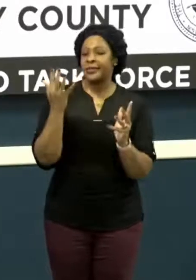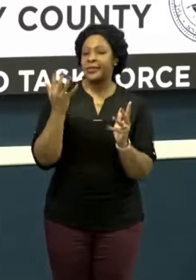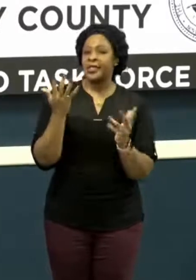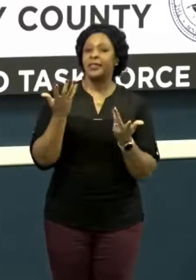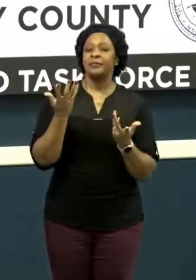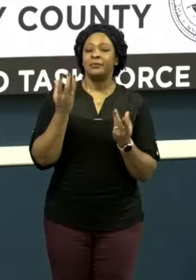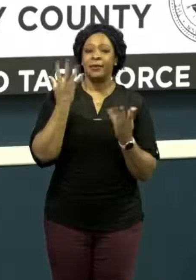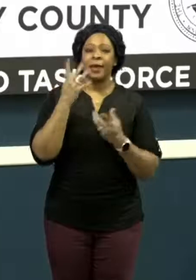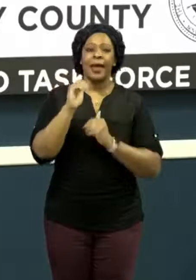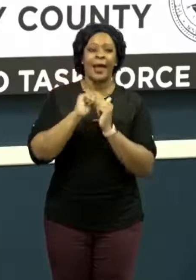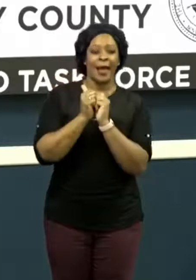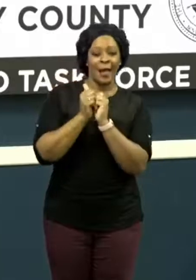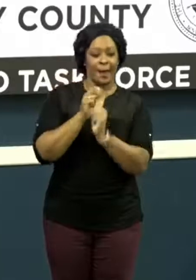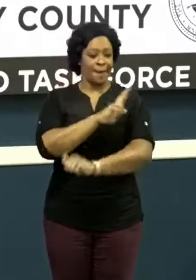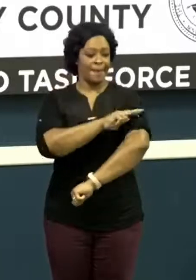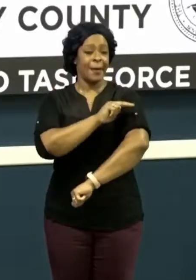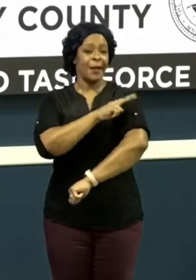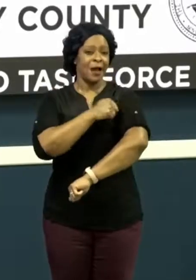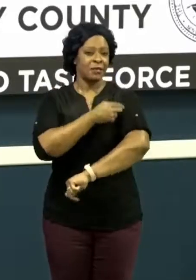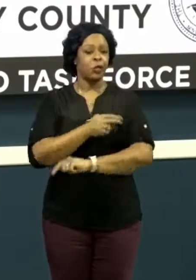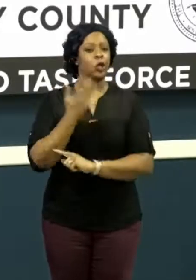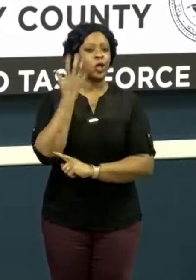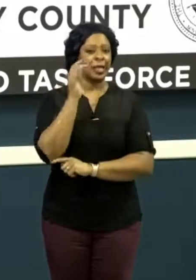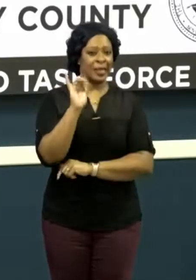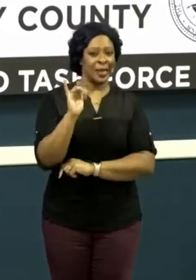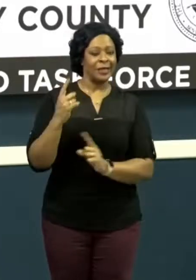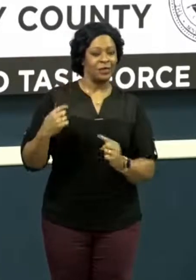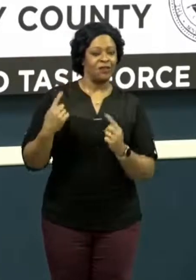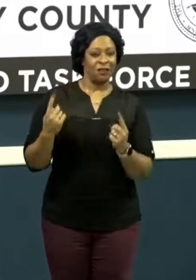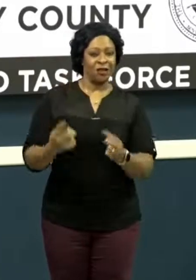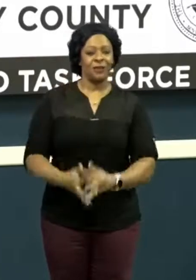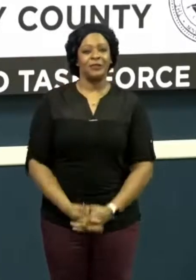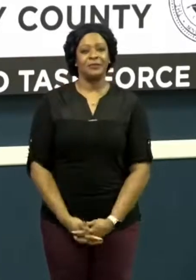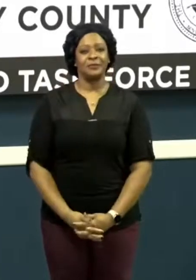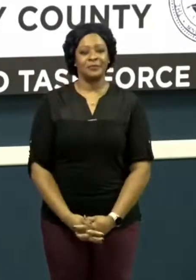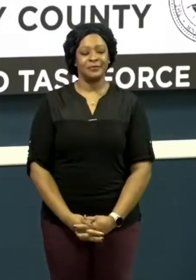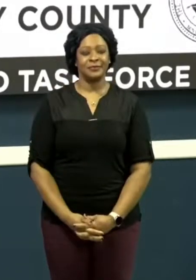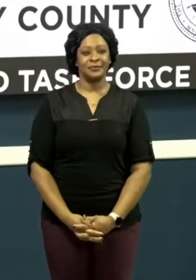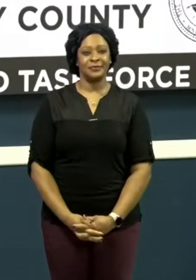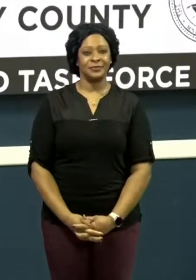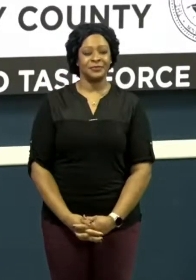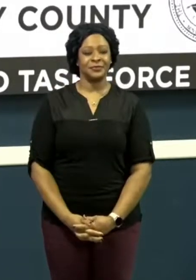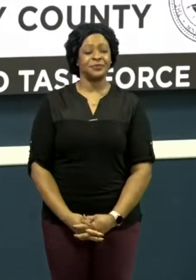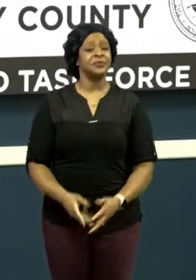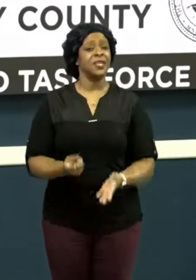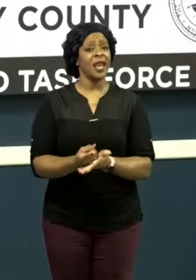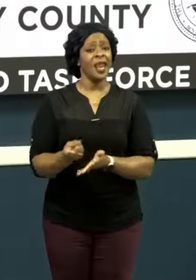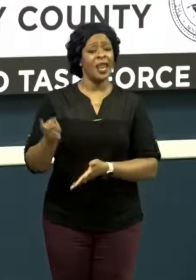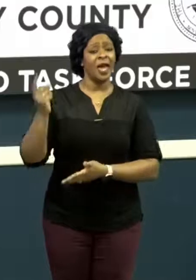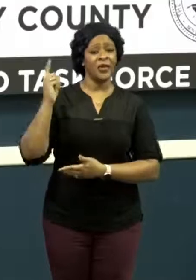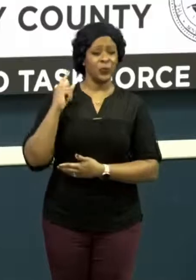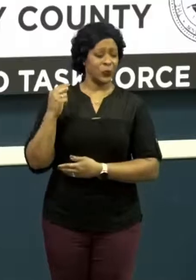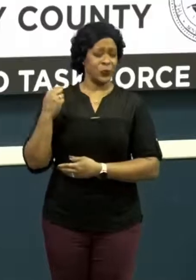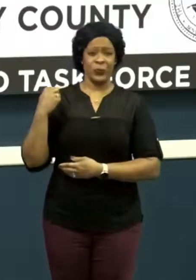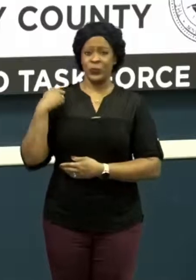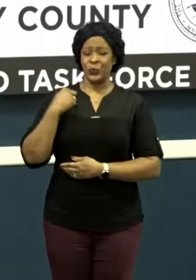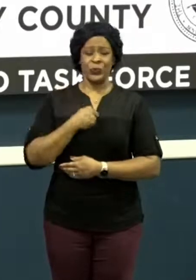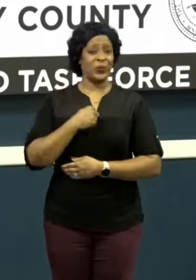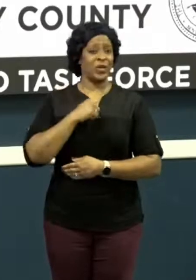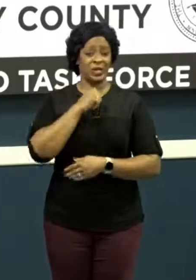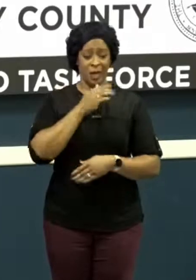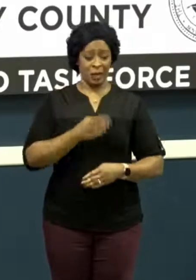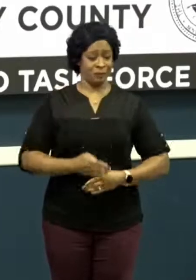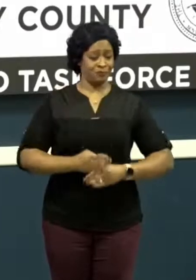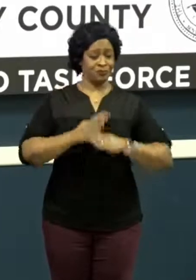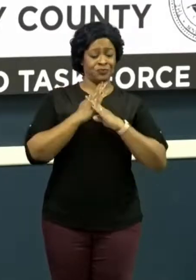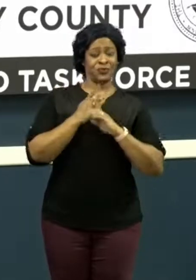providing information about how our hospital systems are doing. I mentioned to you last week that we are not immune from the effects